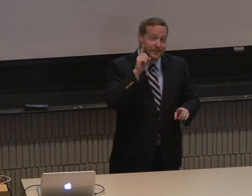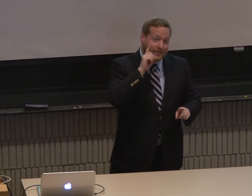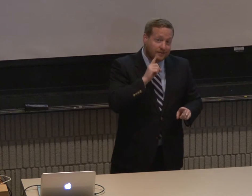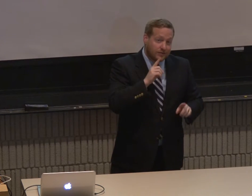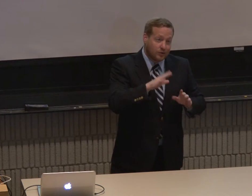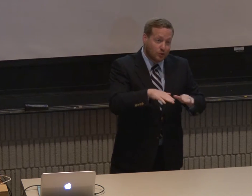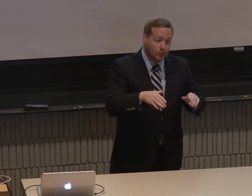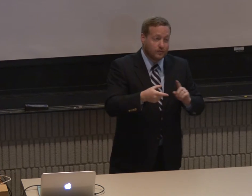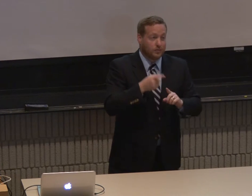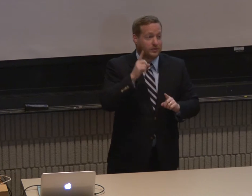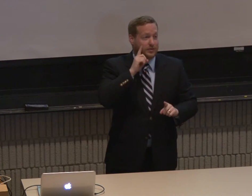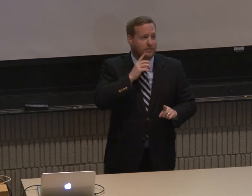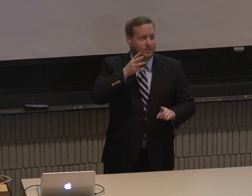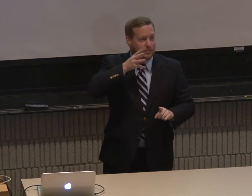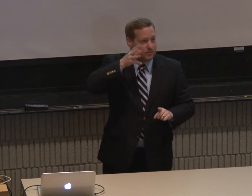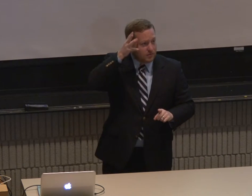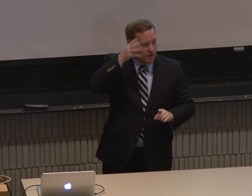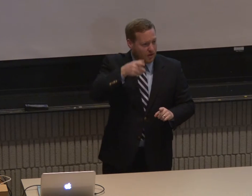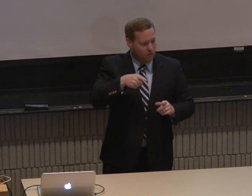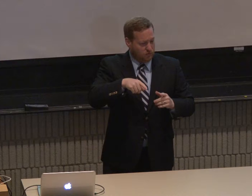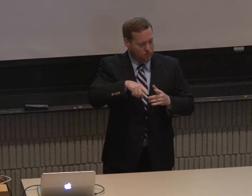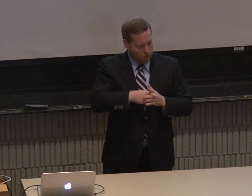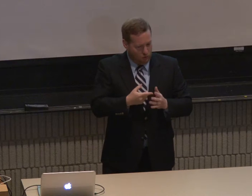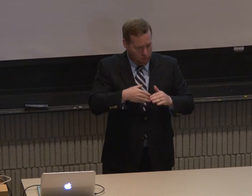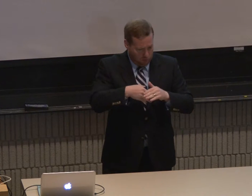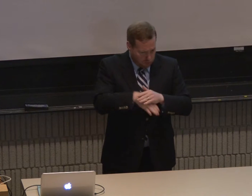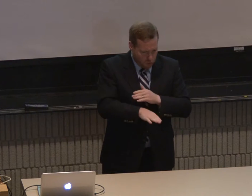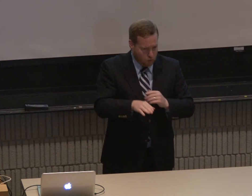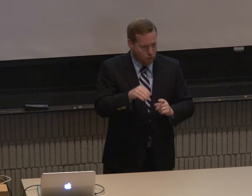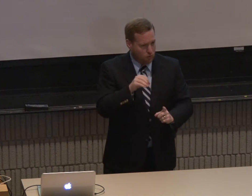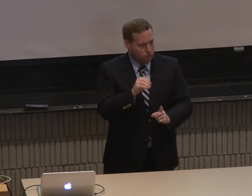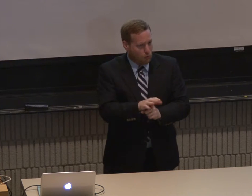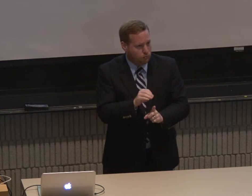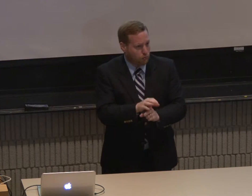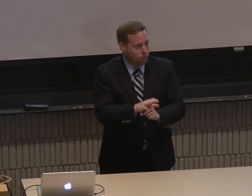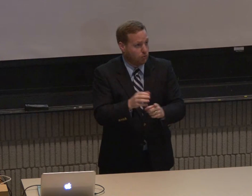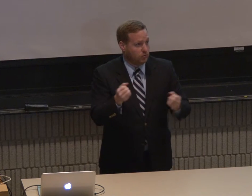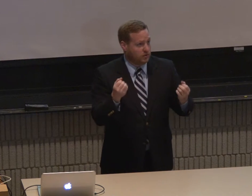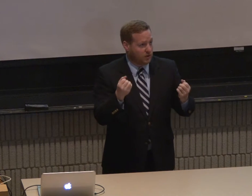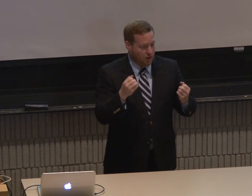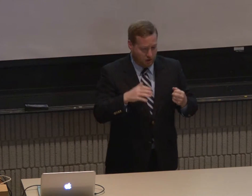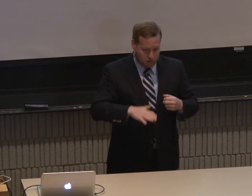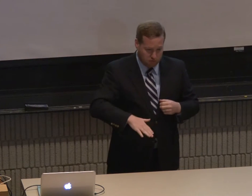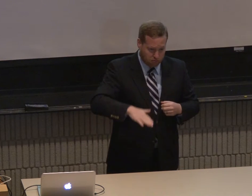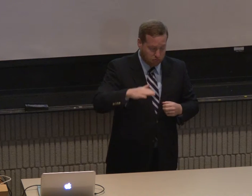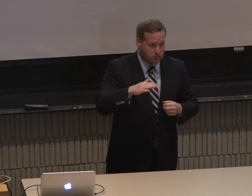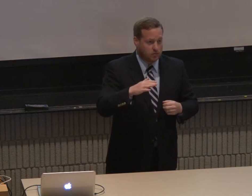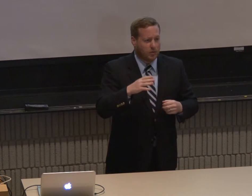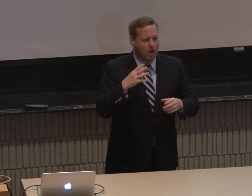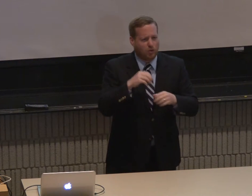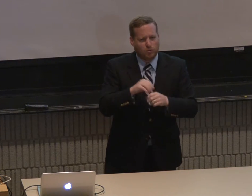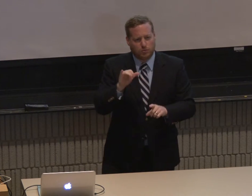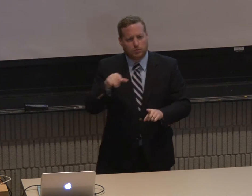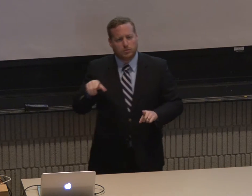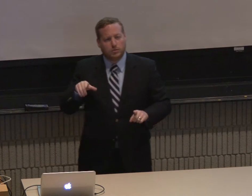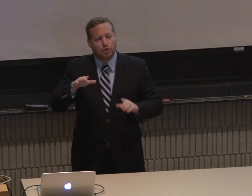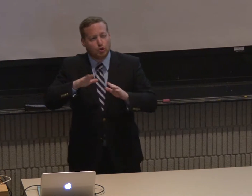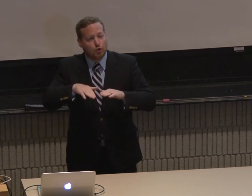Research has shown that that's true. Deaf children from deaf families who are exposed to sign languages early